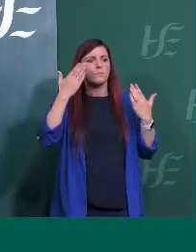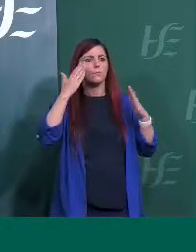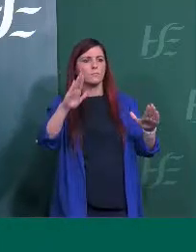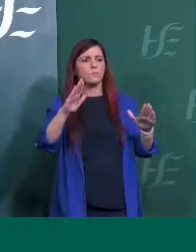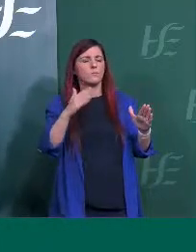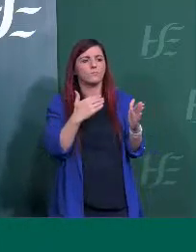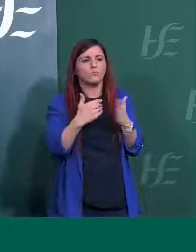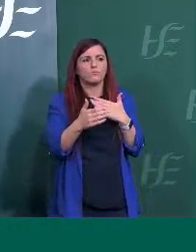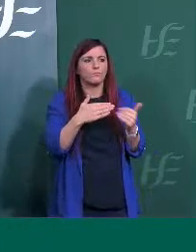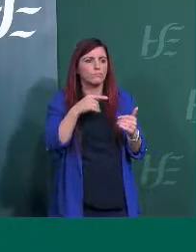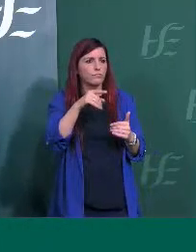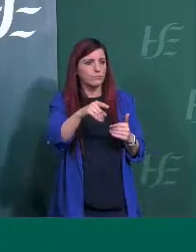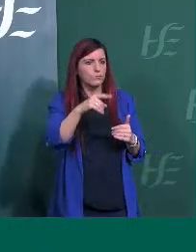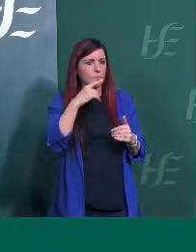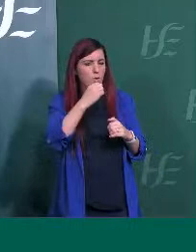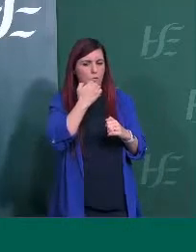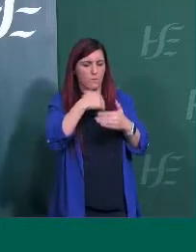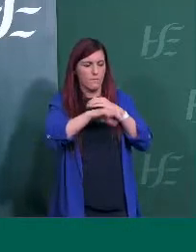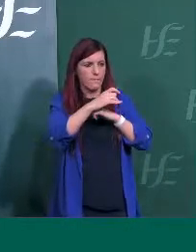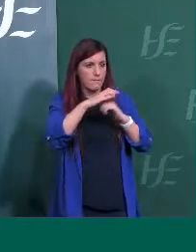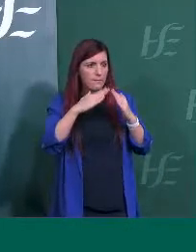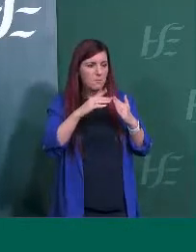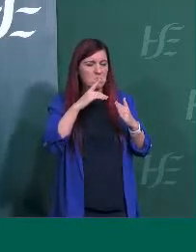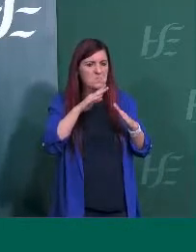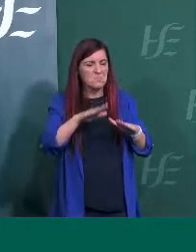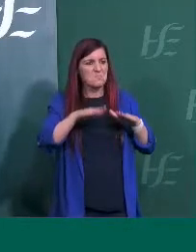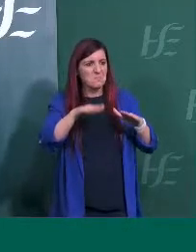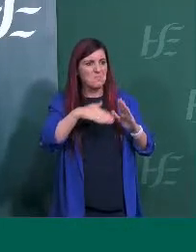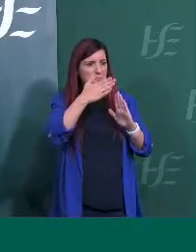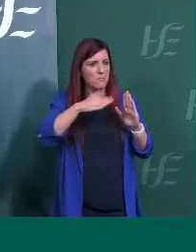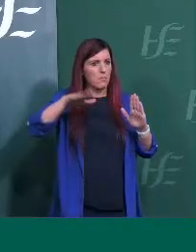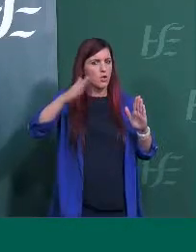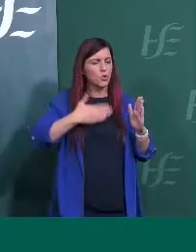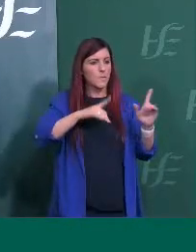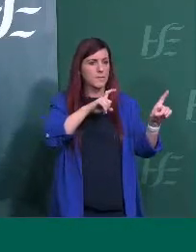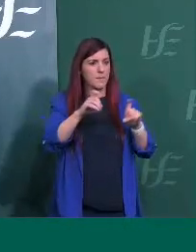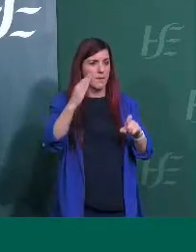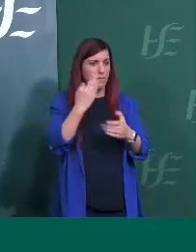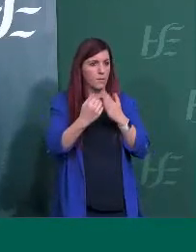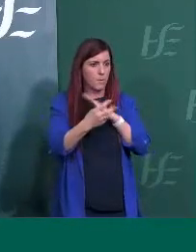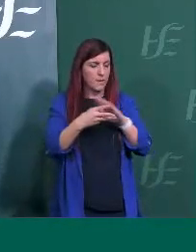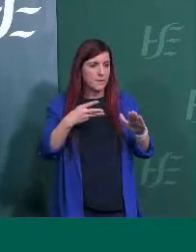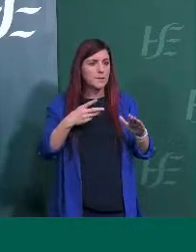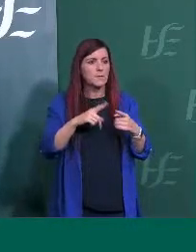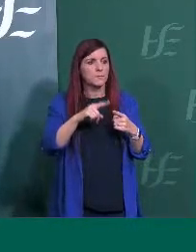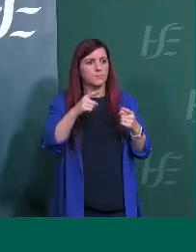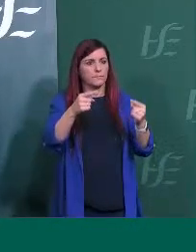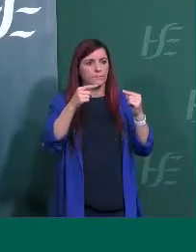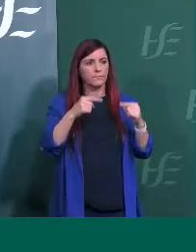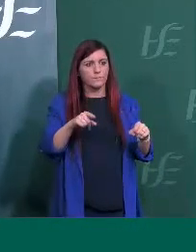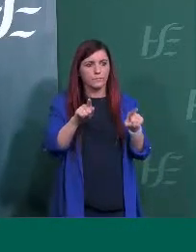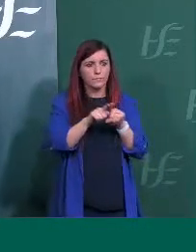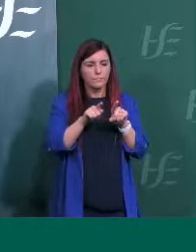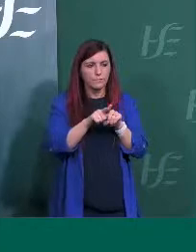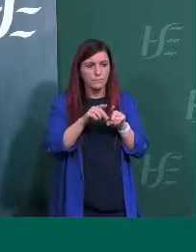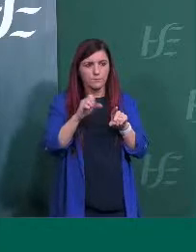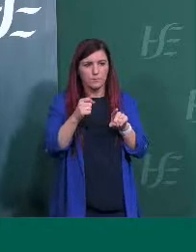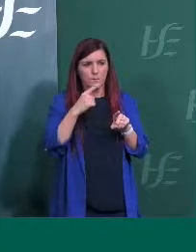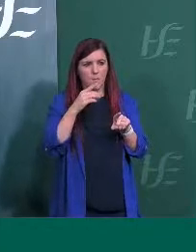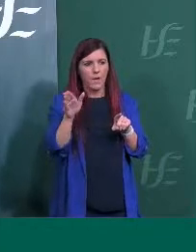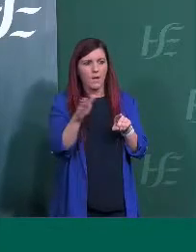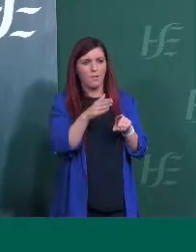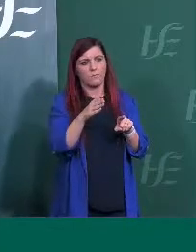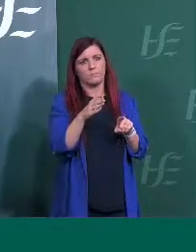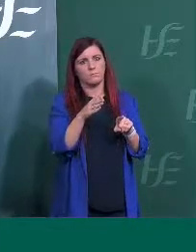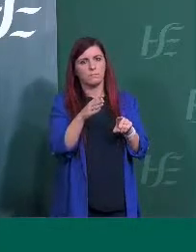where we are at hospitalization, a gradual rise, but some stability over the past few weeks. but at a time when we're delivering the full range of services as